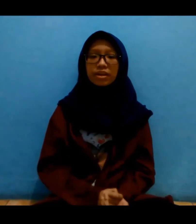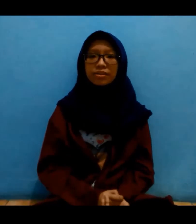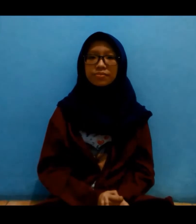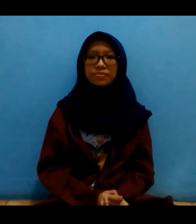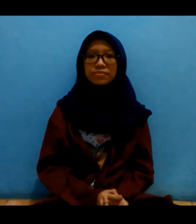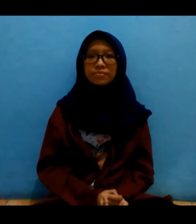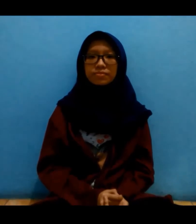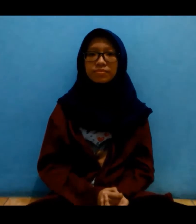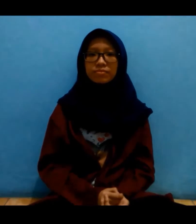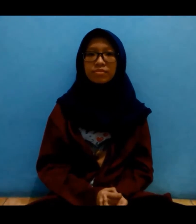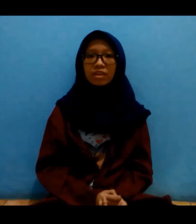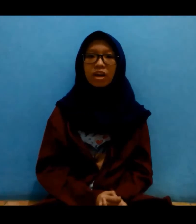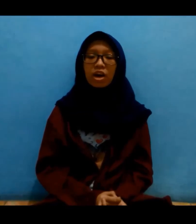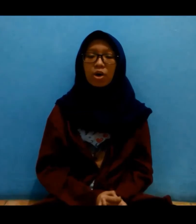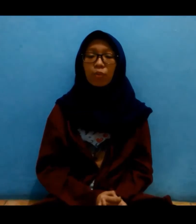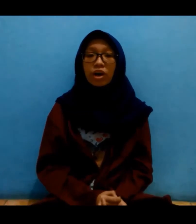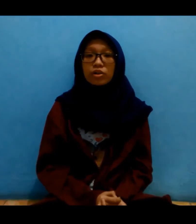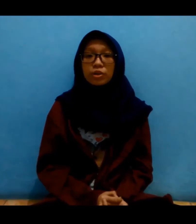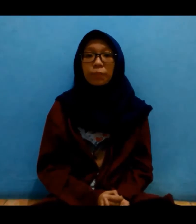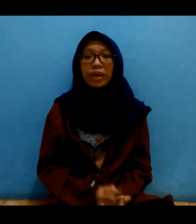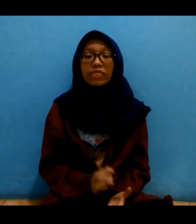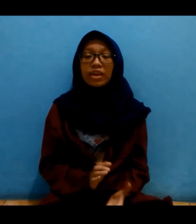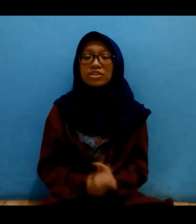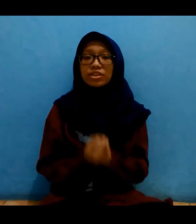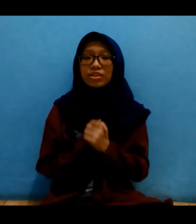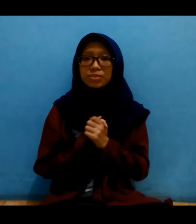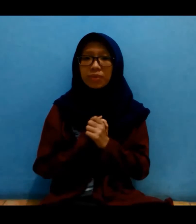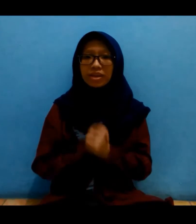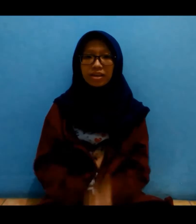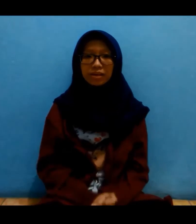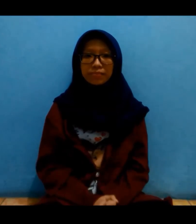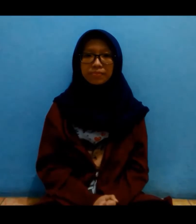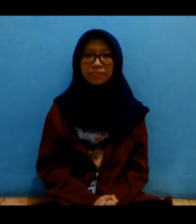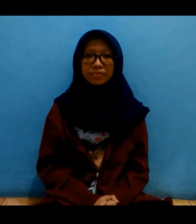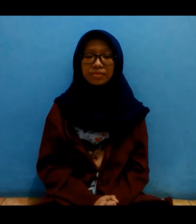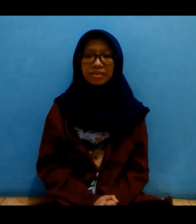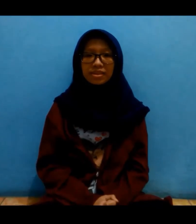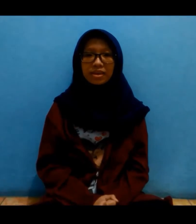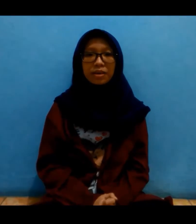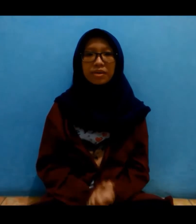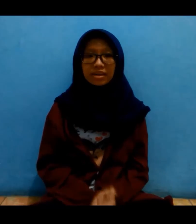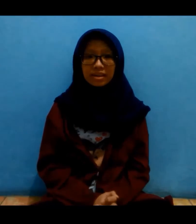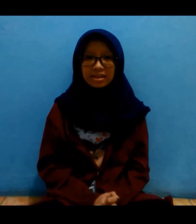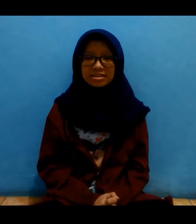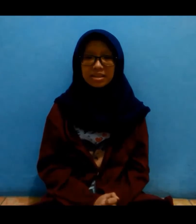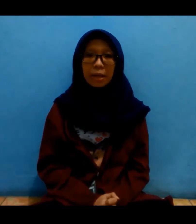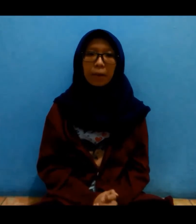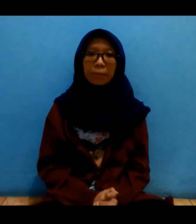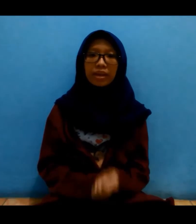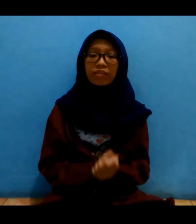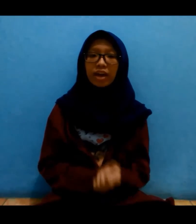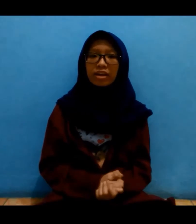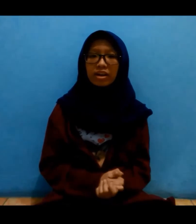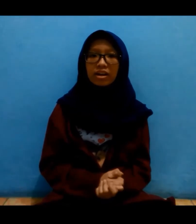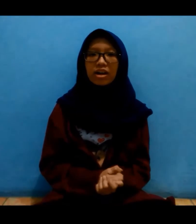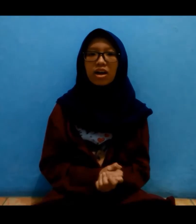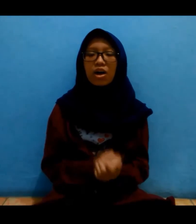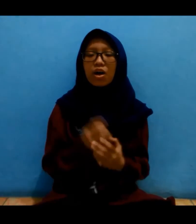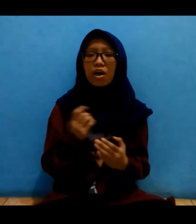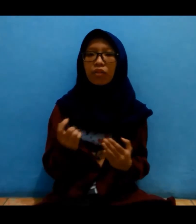speaker. Why you should pay attention to the speaker? Because many writers